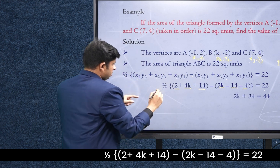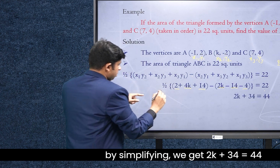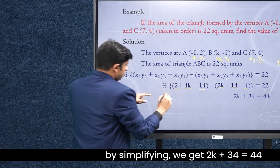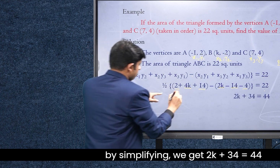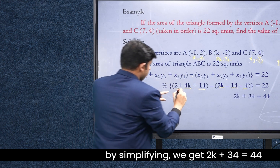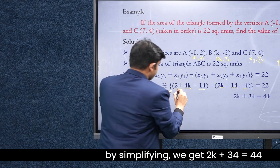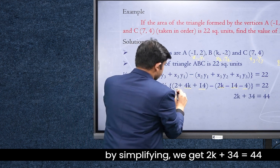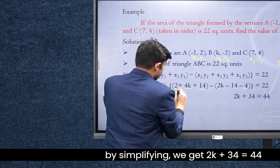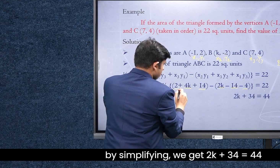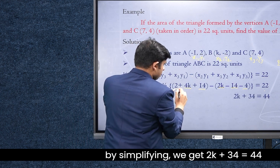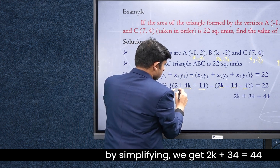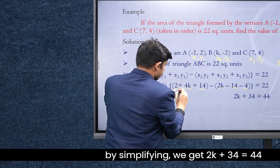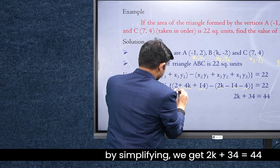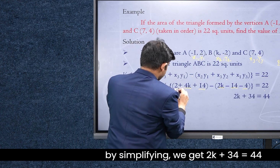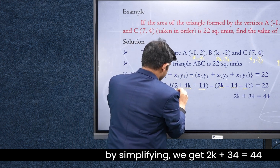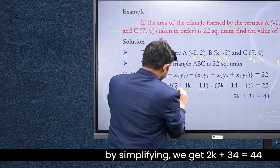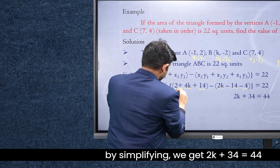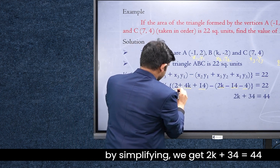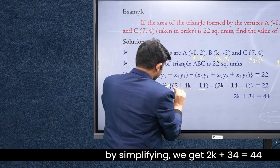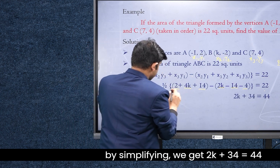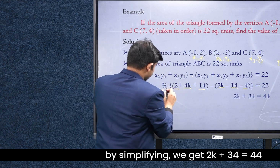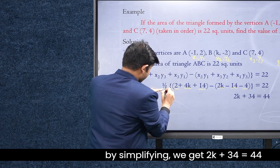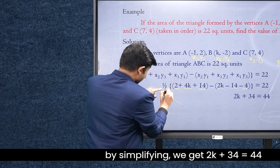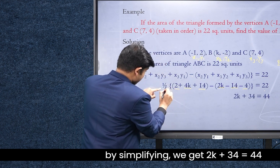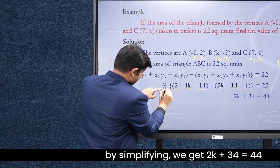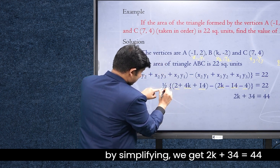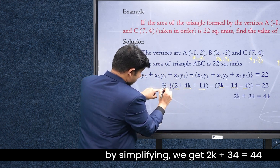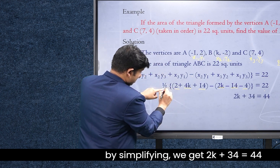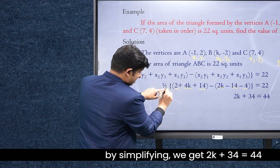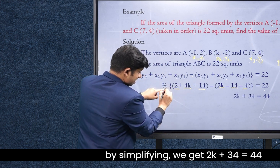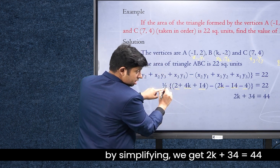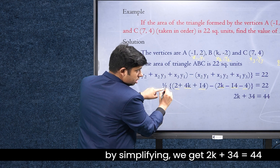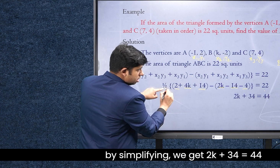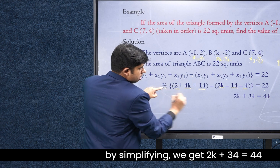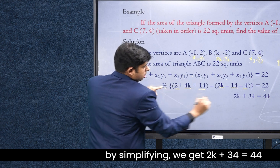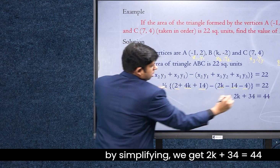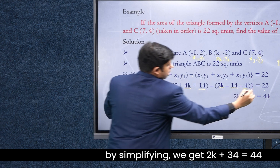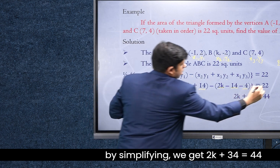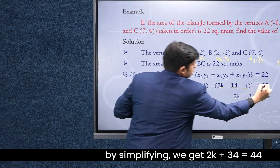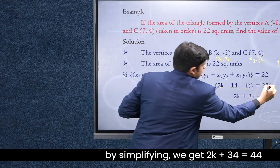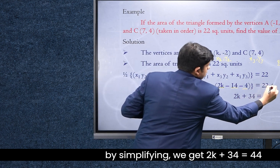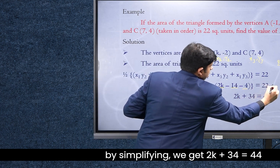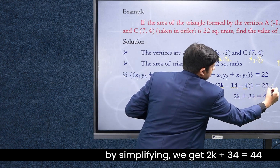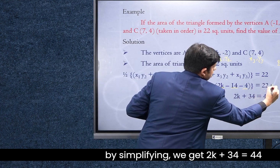By simplifying, we get 2k plus 34 is equal to 44.